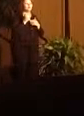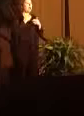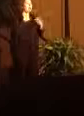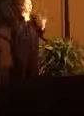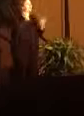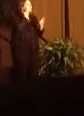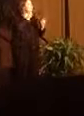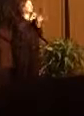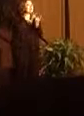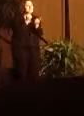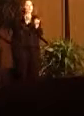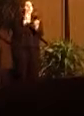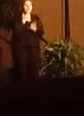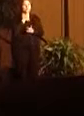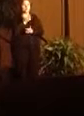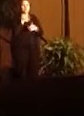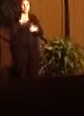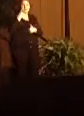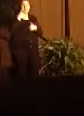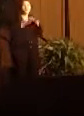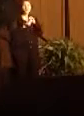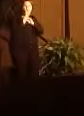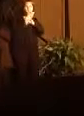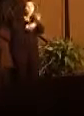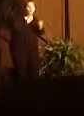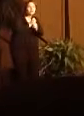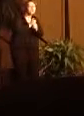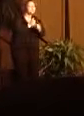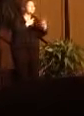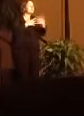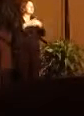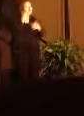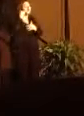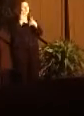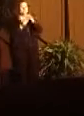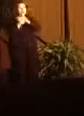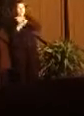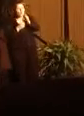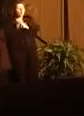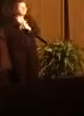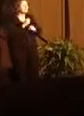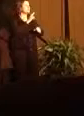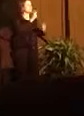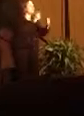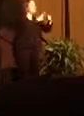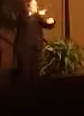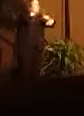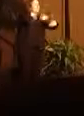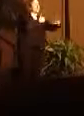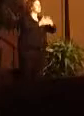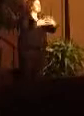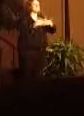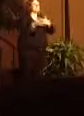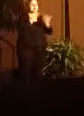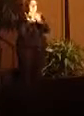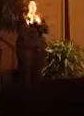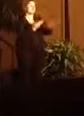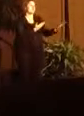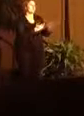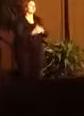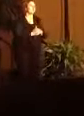years. So whether it's 4 years or this is the first time, thank you